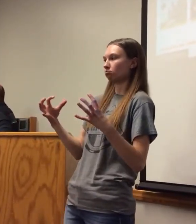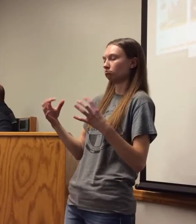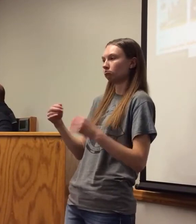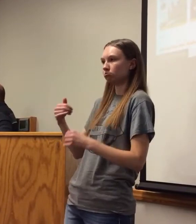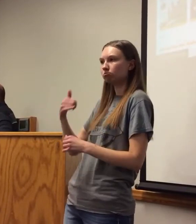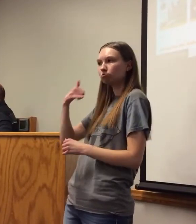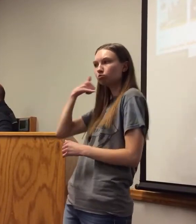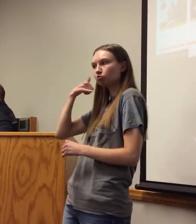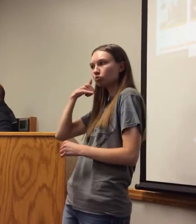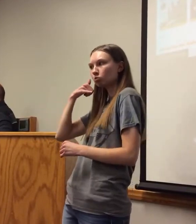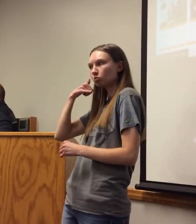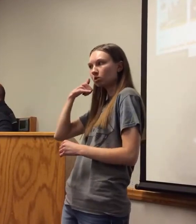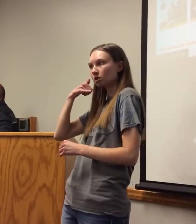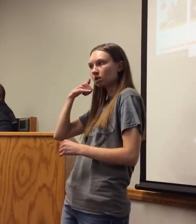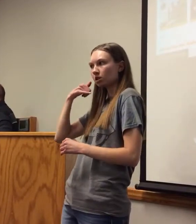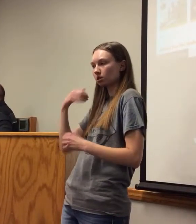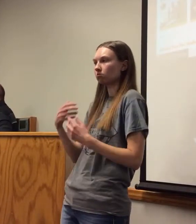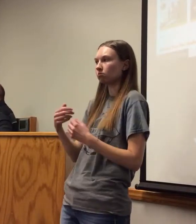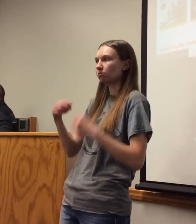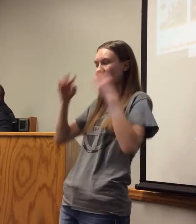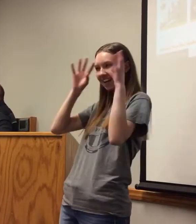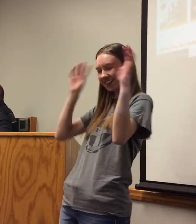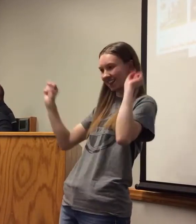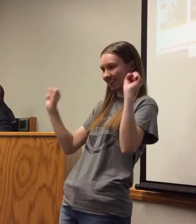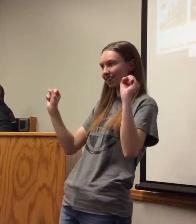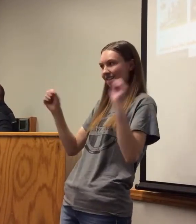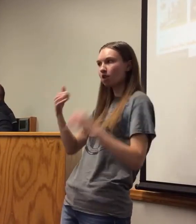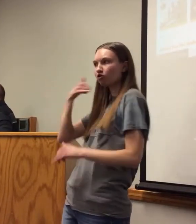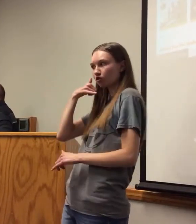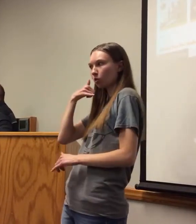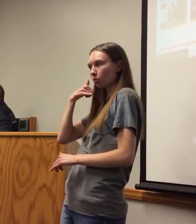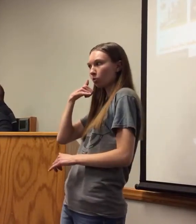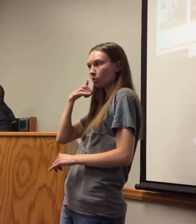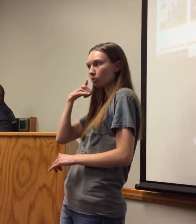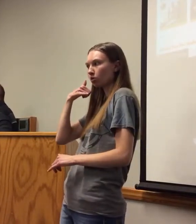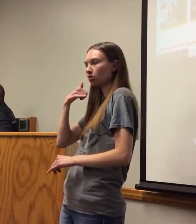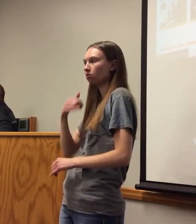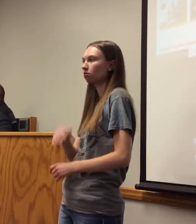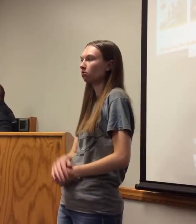Okay, then, the main part of the report,